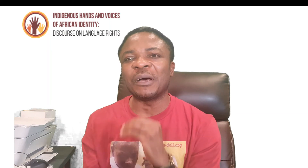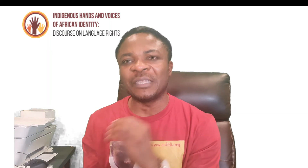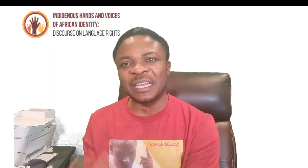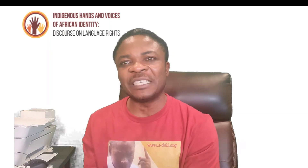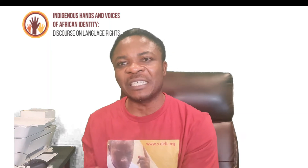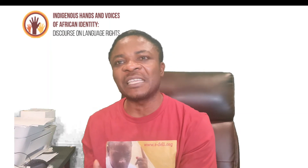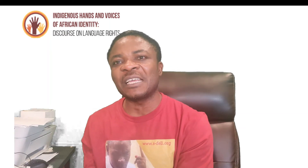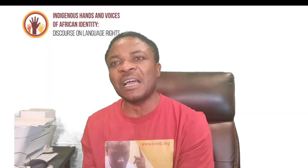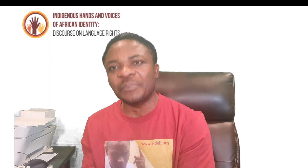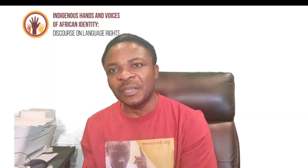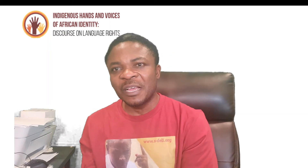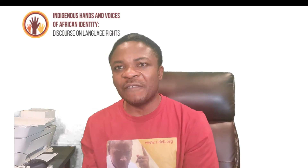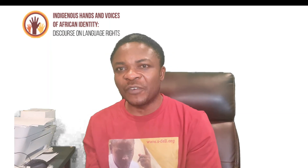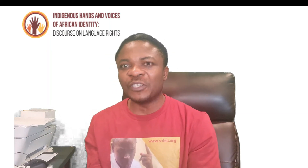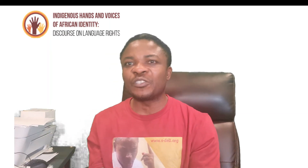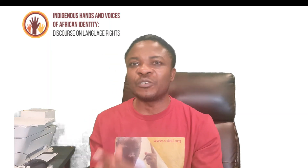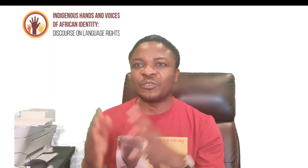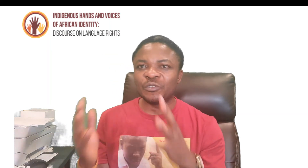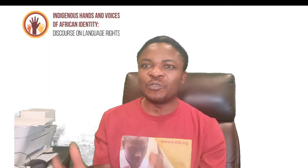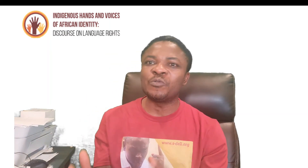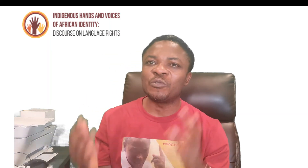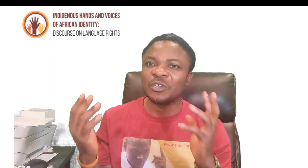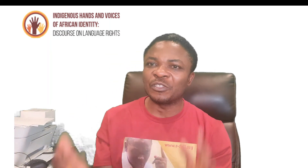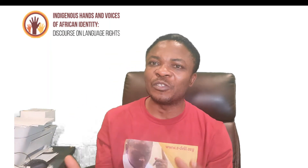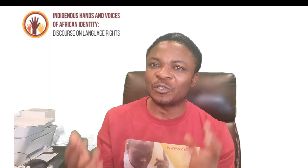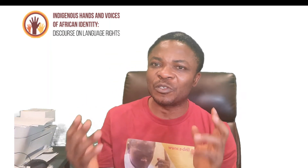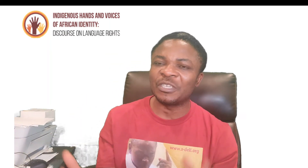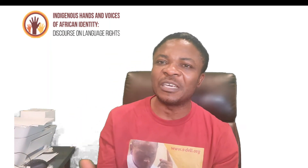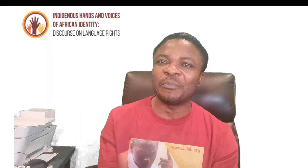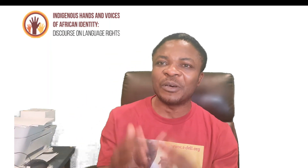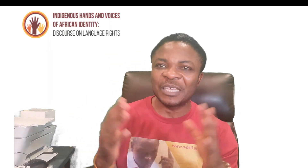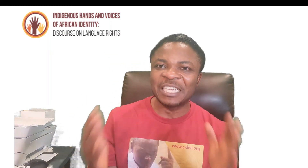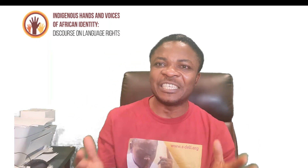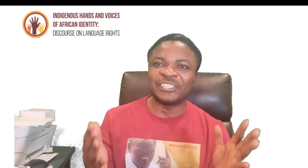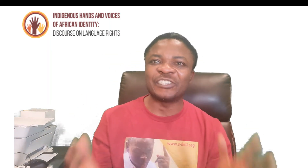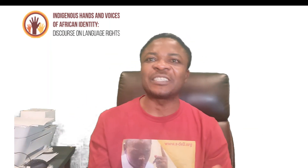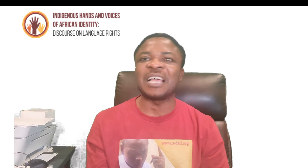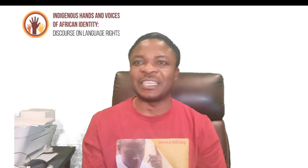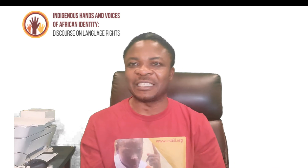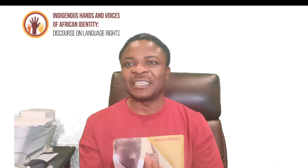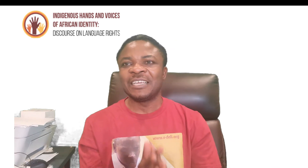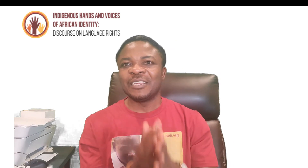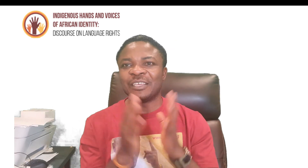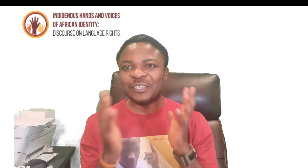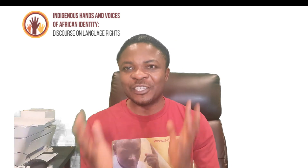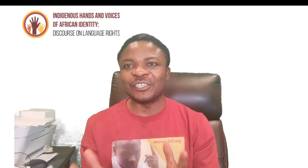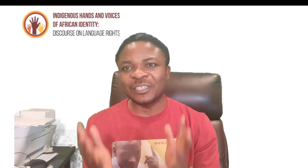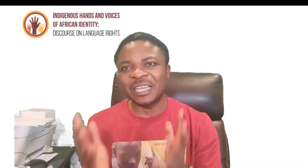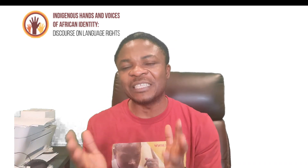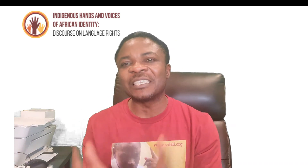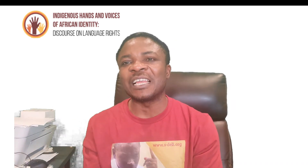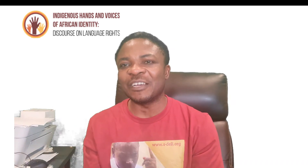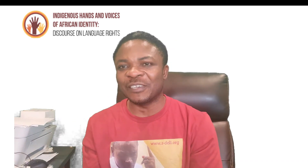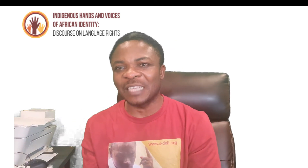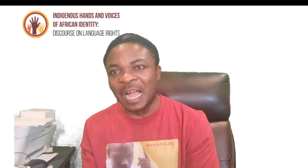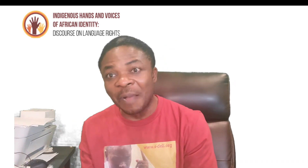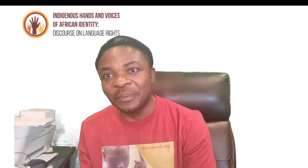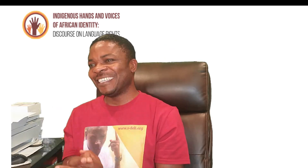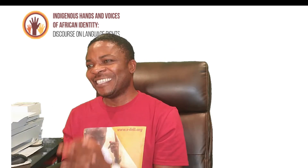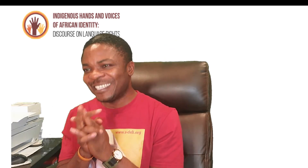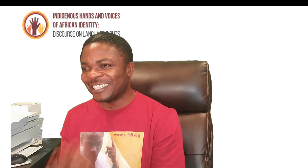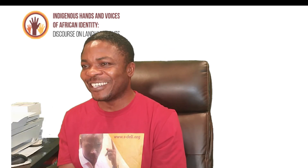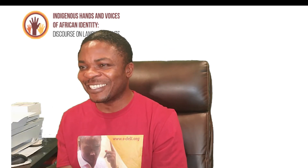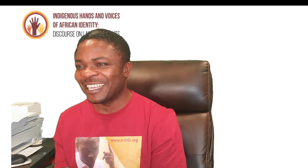know about the Niger Sign App, and very soon you will continue to hear about the Indigenous Hands Sign Language